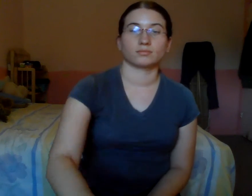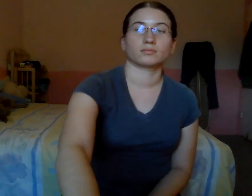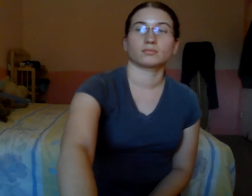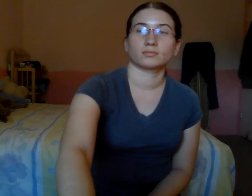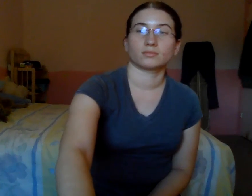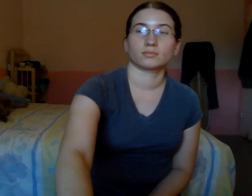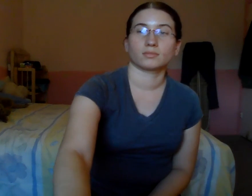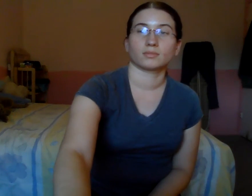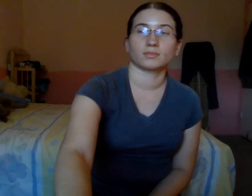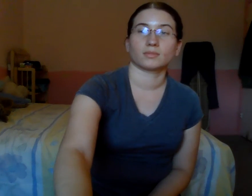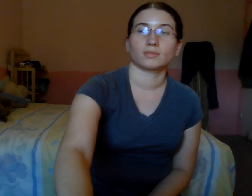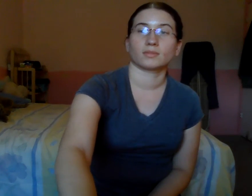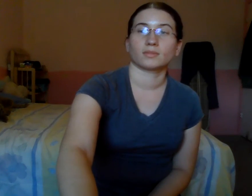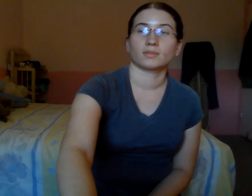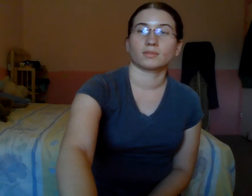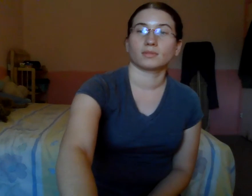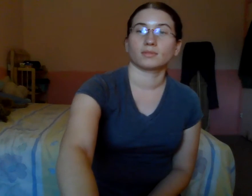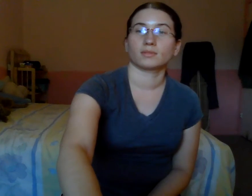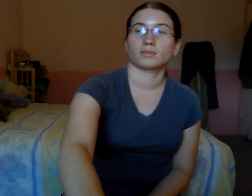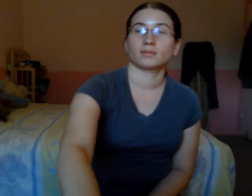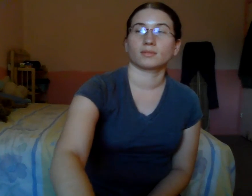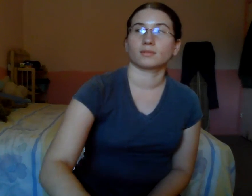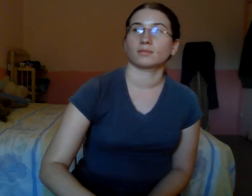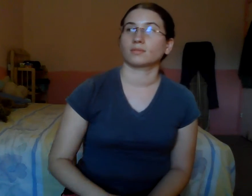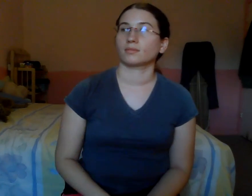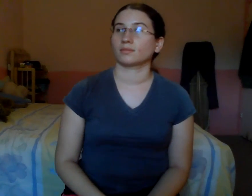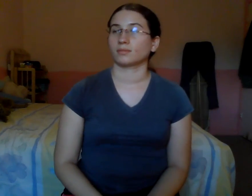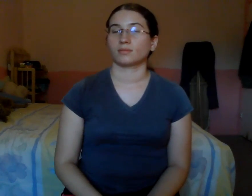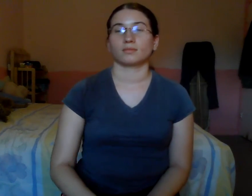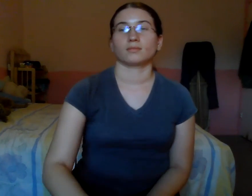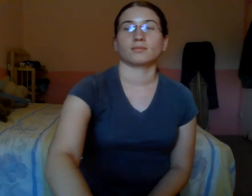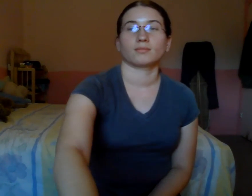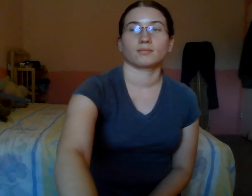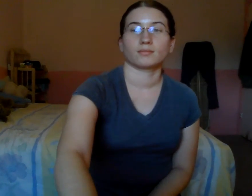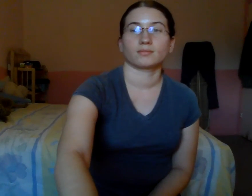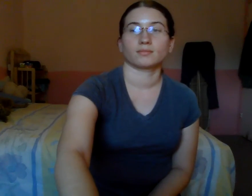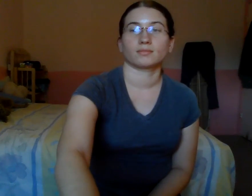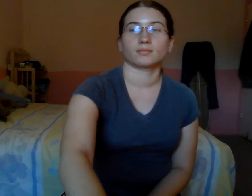Task. It's called Music is a Must. It says the